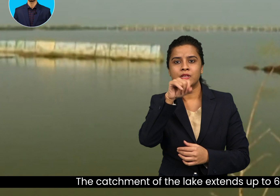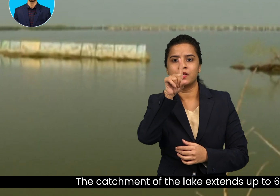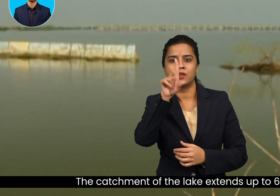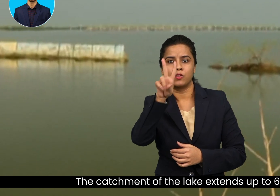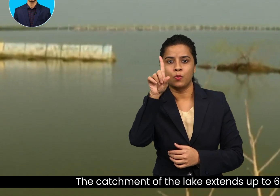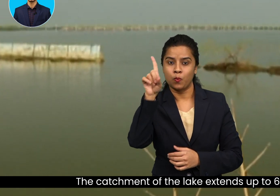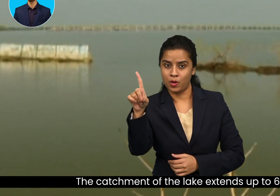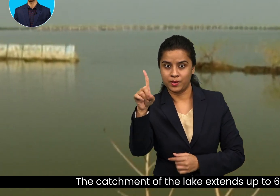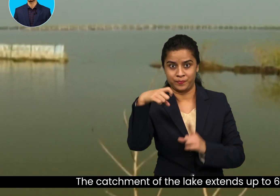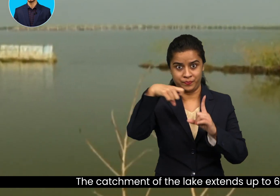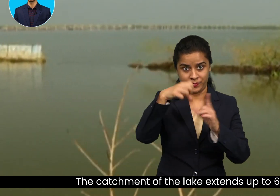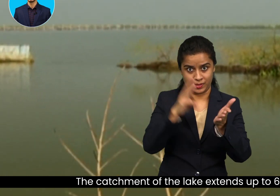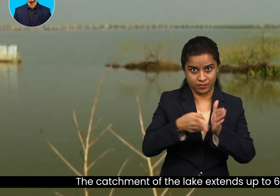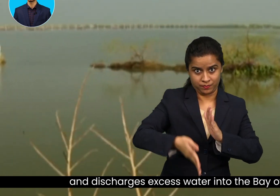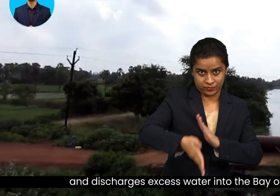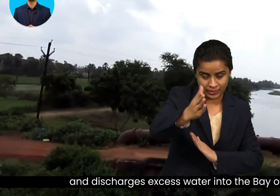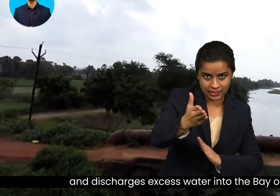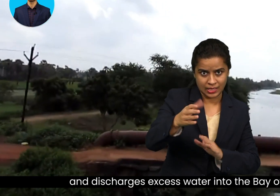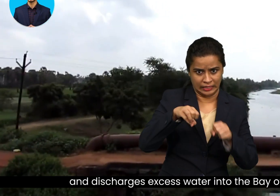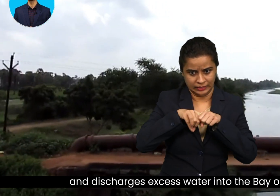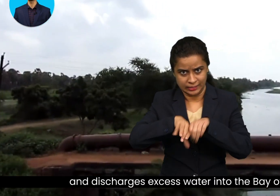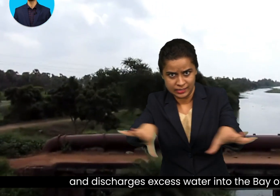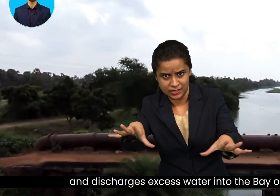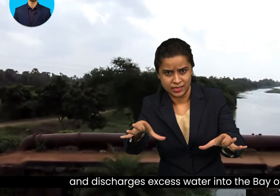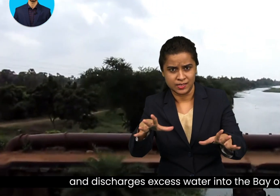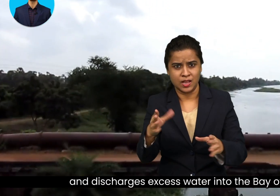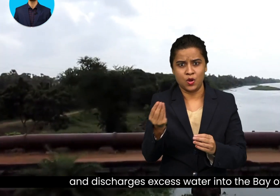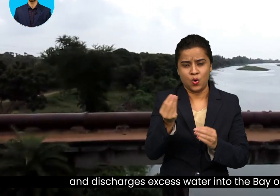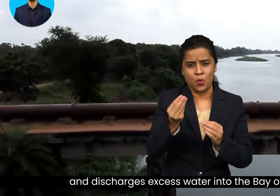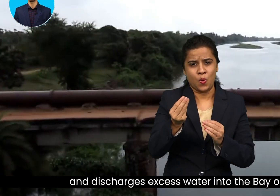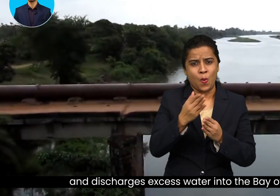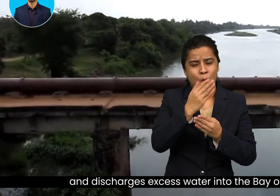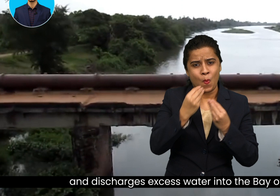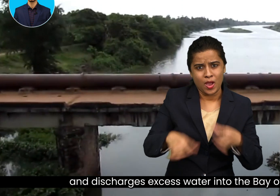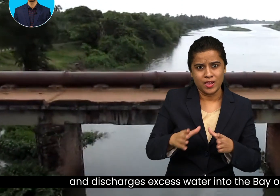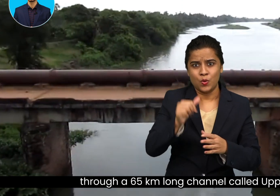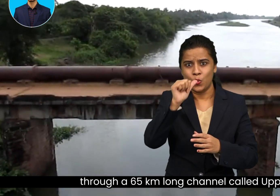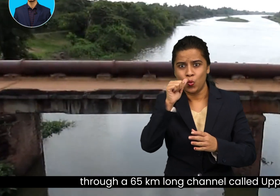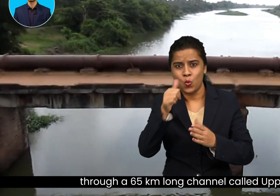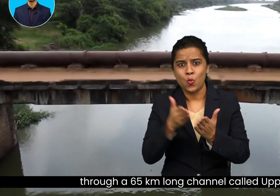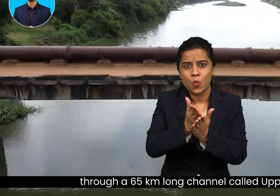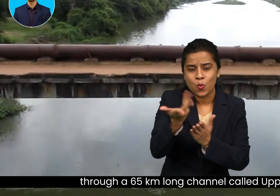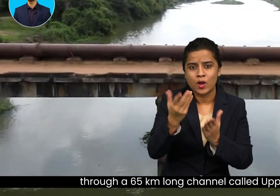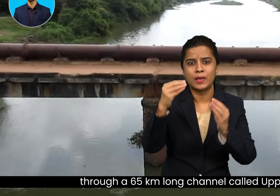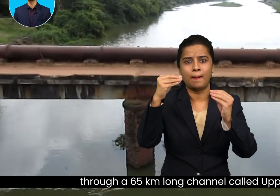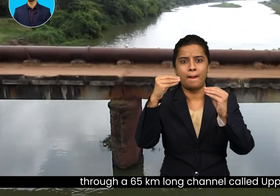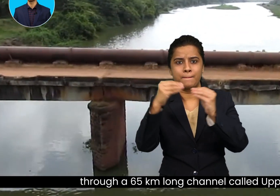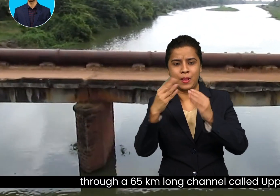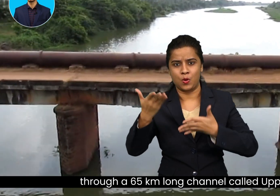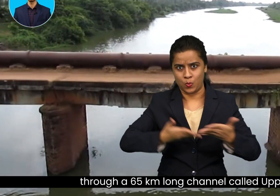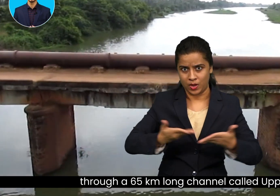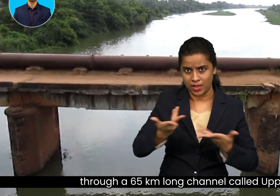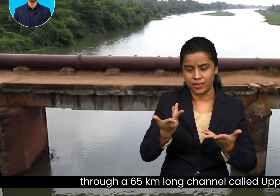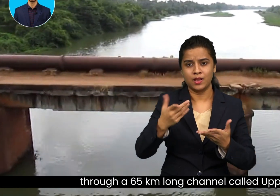6,121 km square and discharges excess water into the Bay of Bengal through a 65